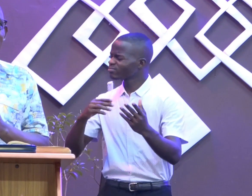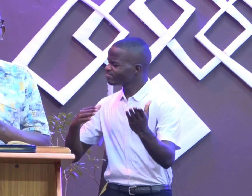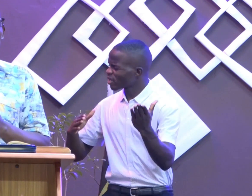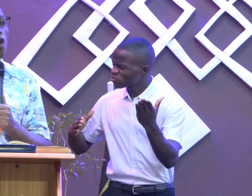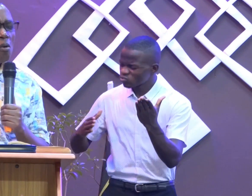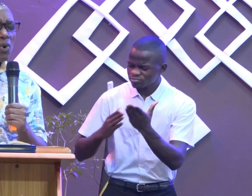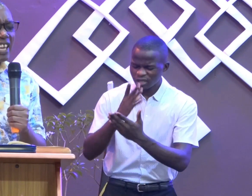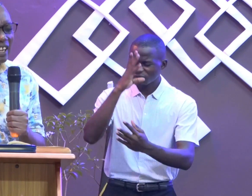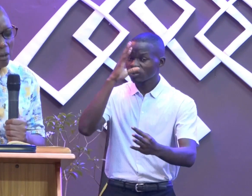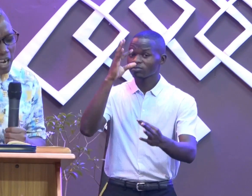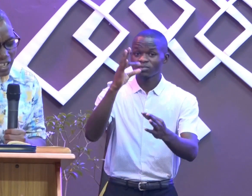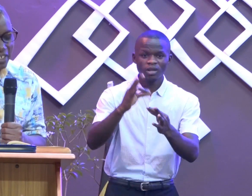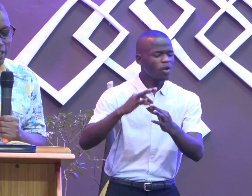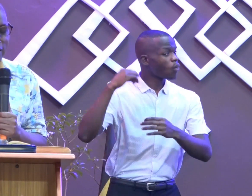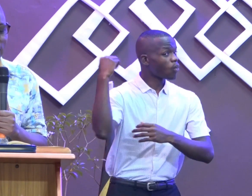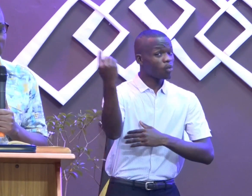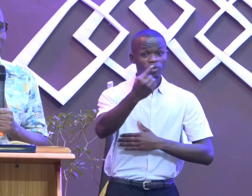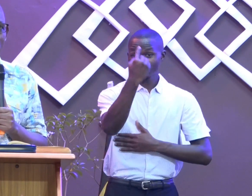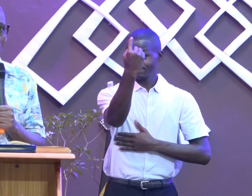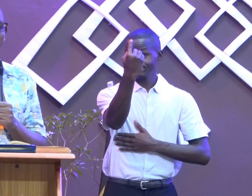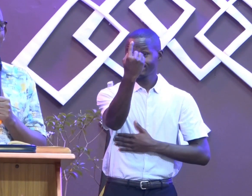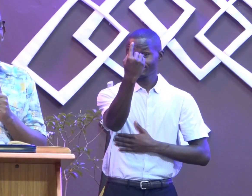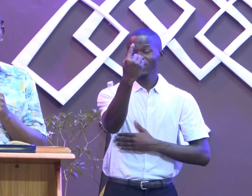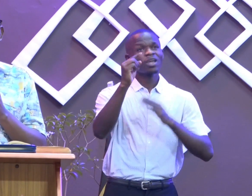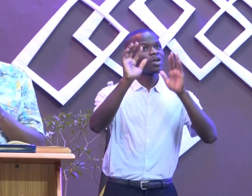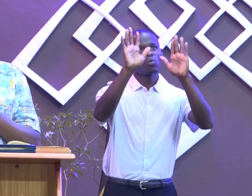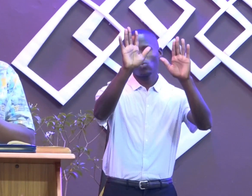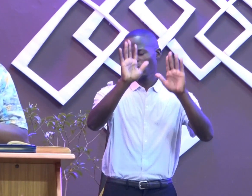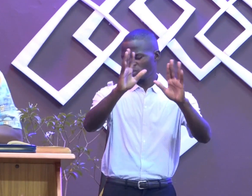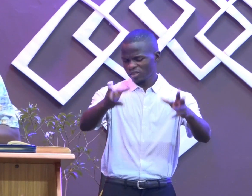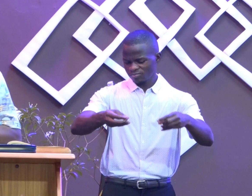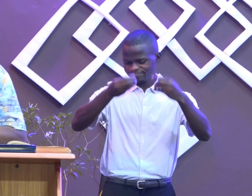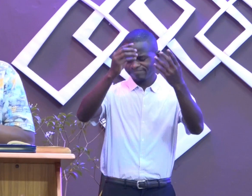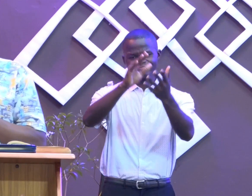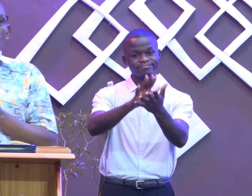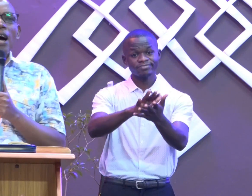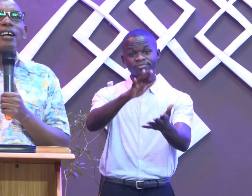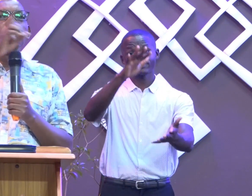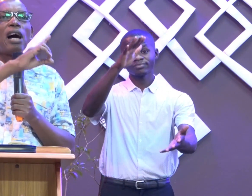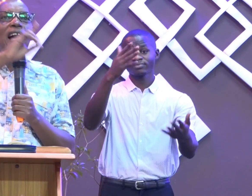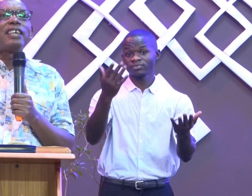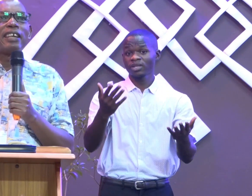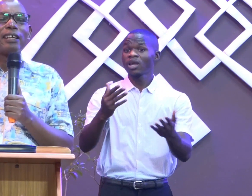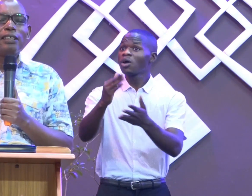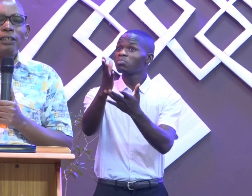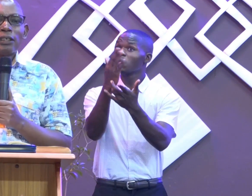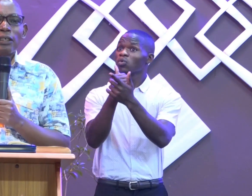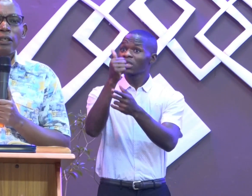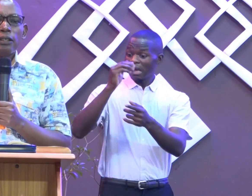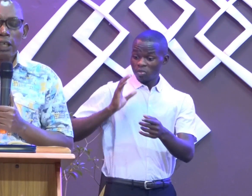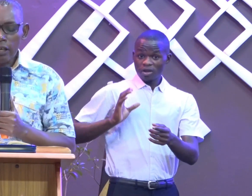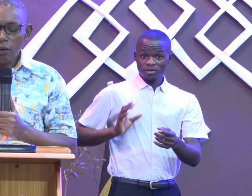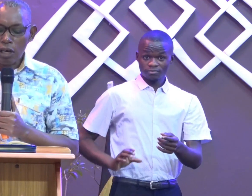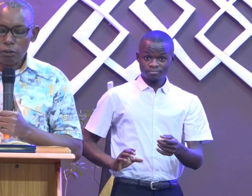the faithful God, only him is worthy to be given the honor, because